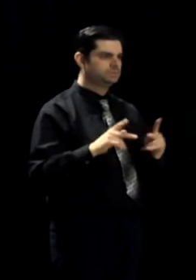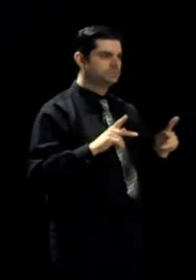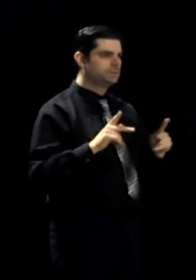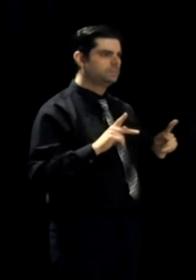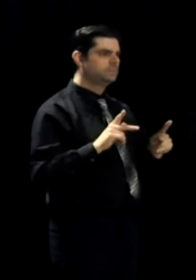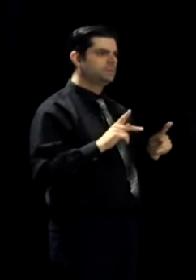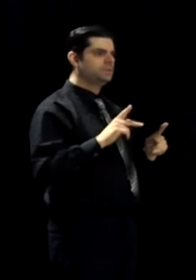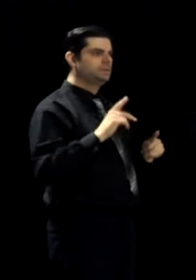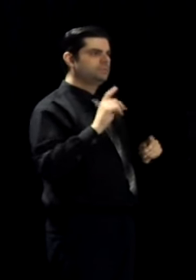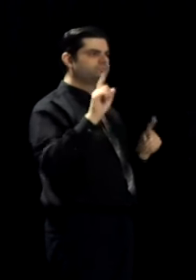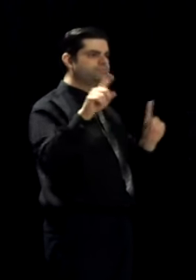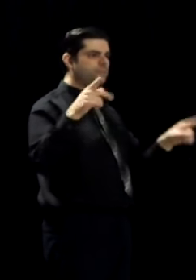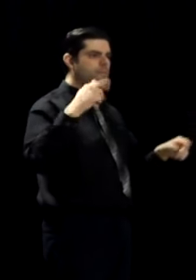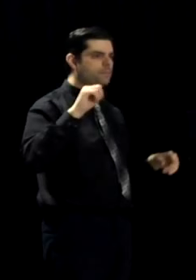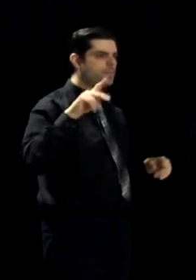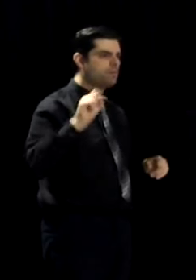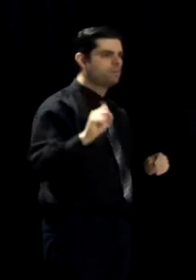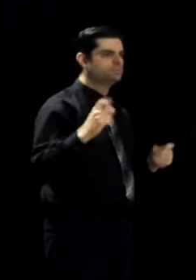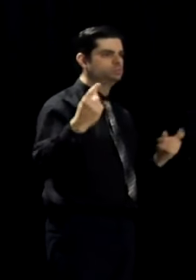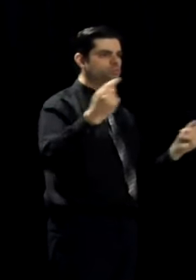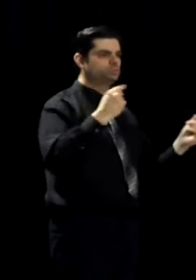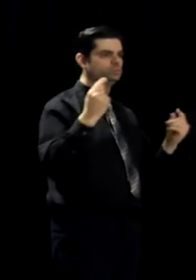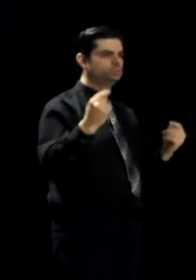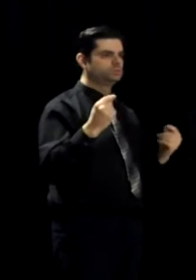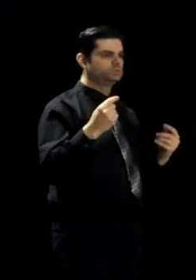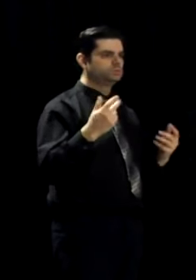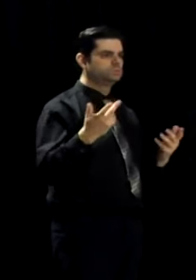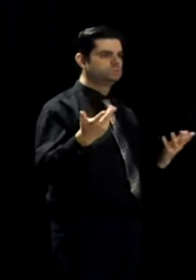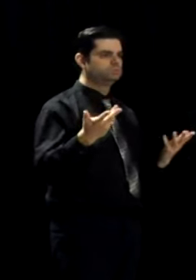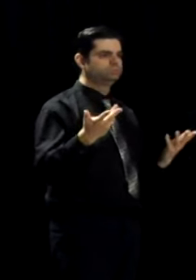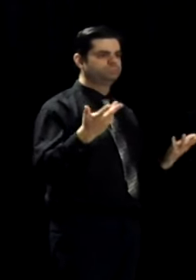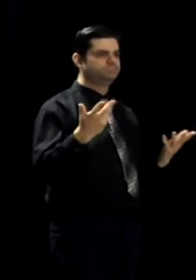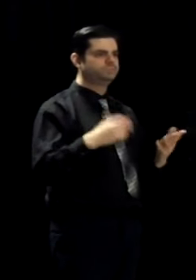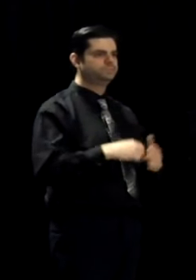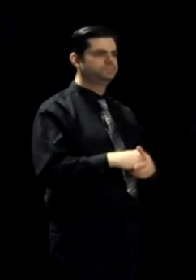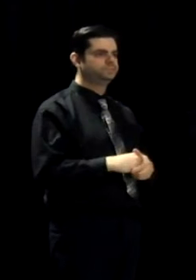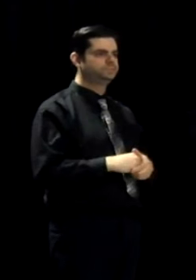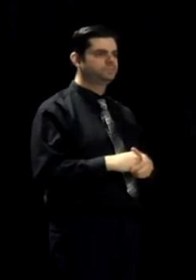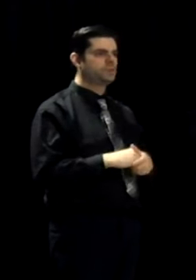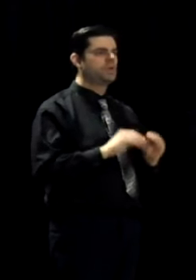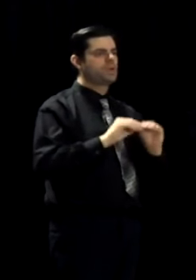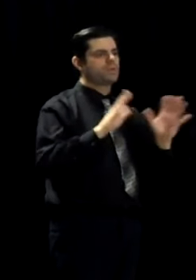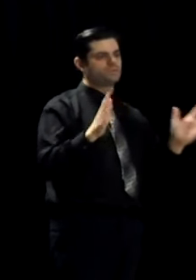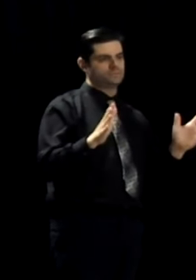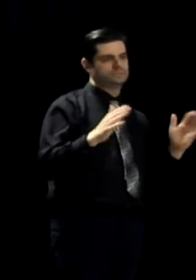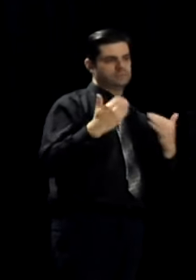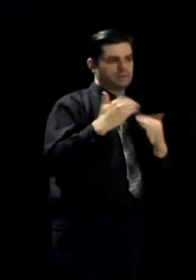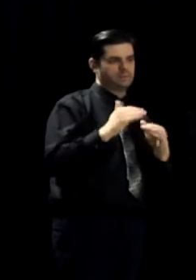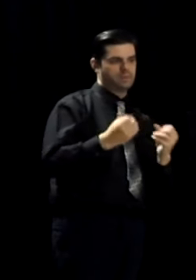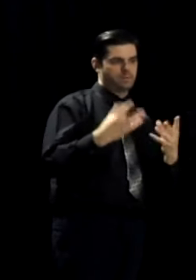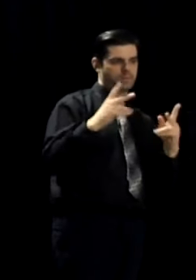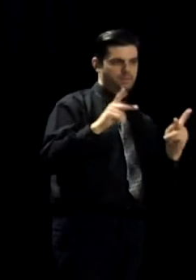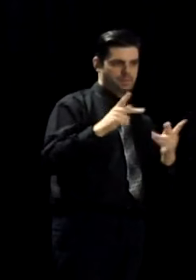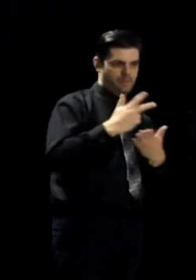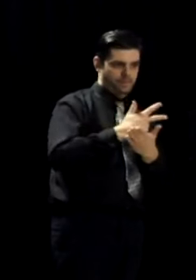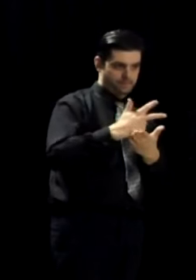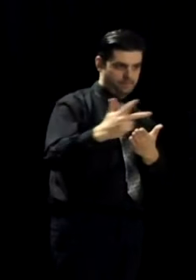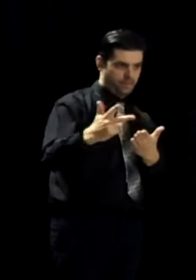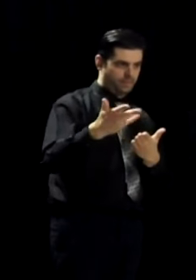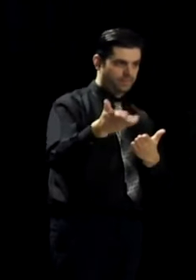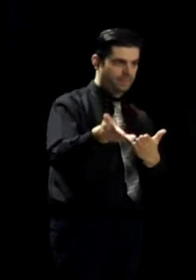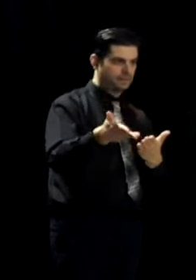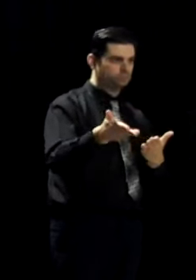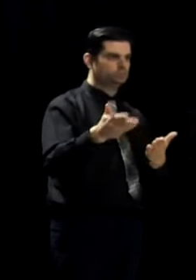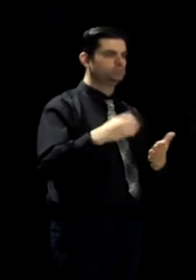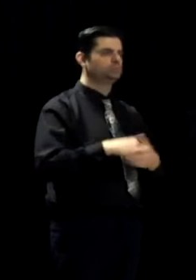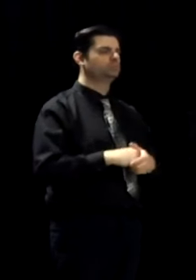going outside. Is the county doing anything else besides obviously limiting the number of people that can park there? You mentioned that the county has masks. If